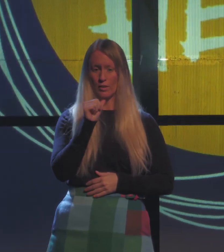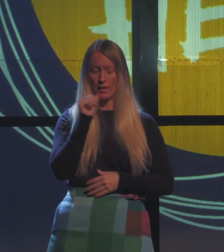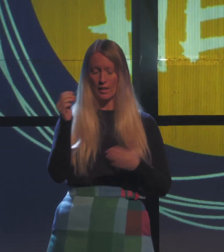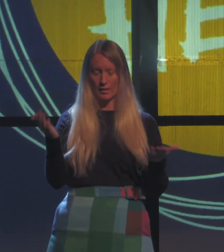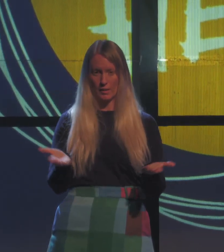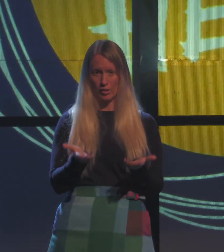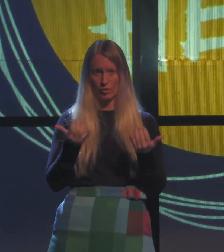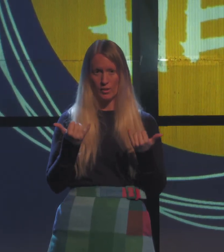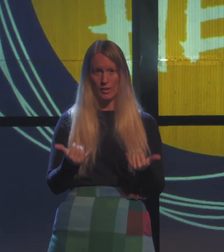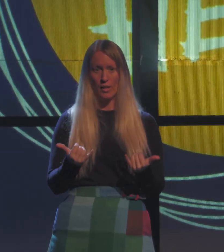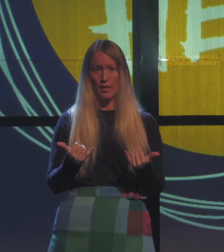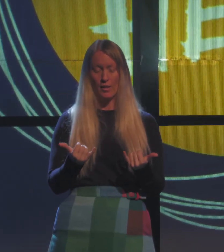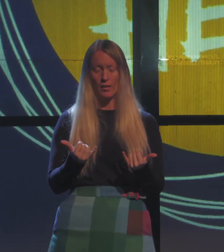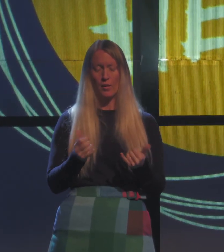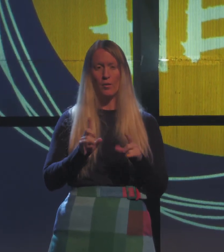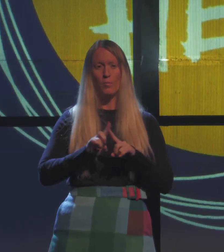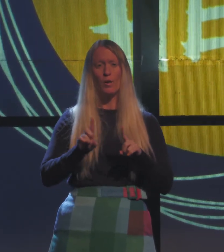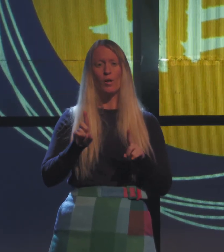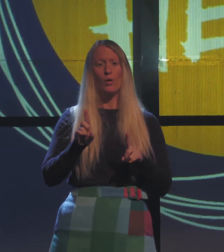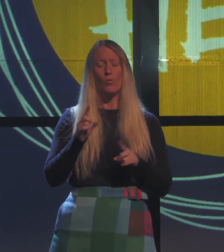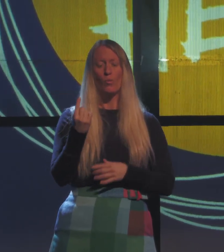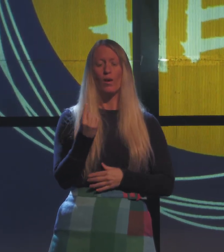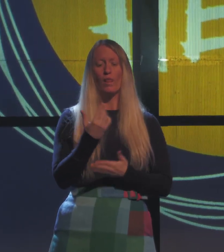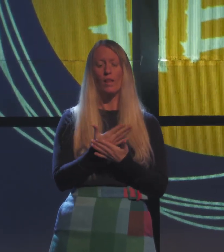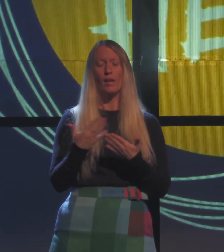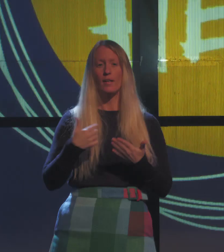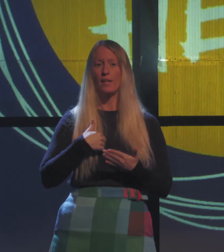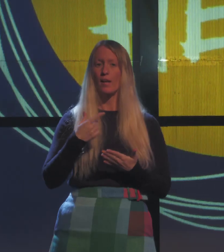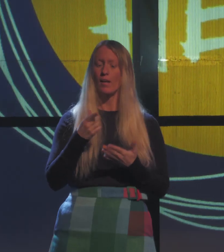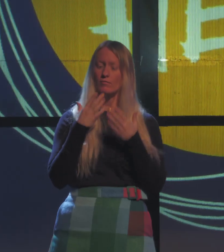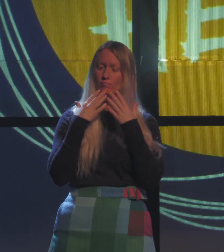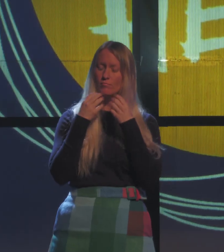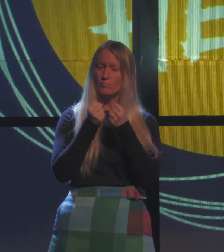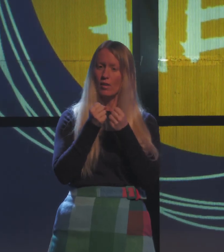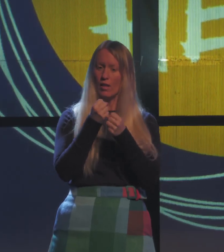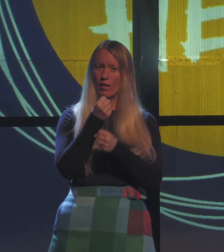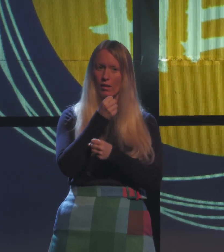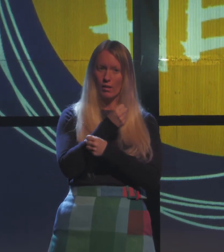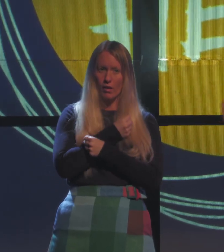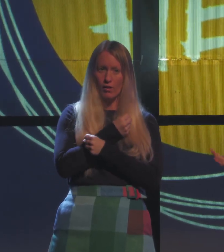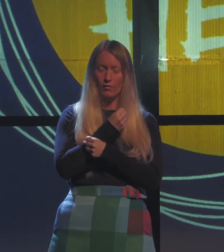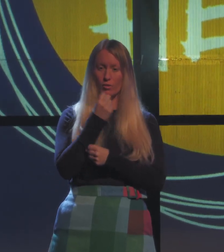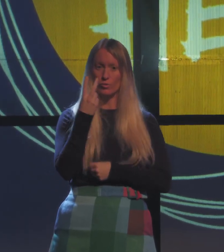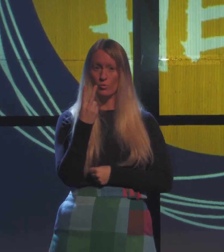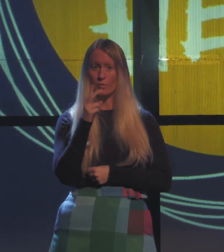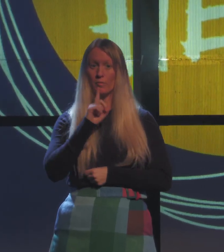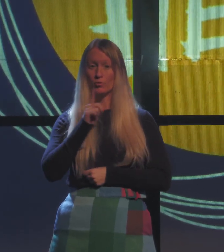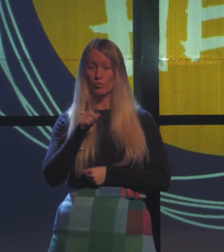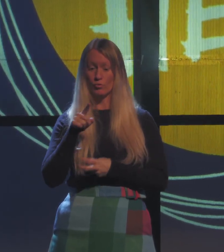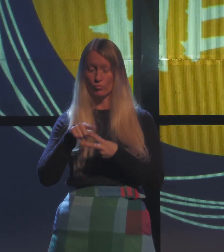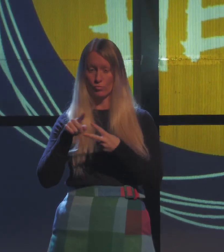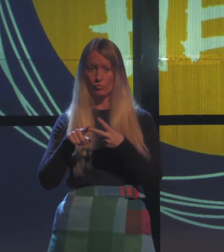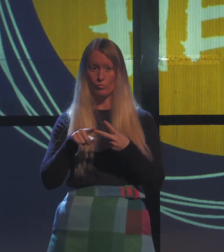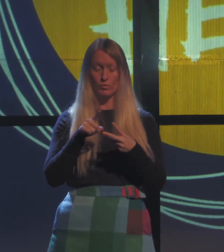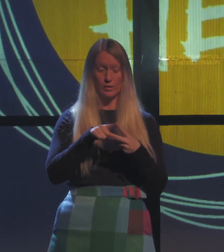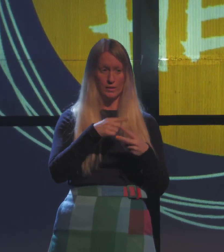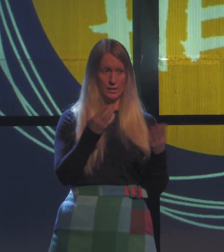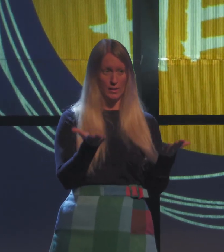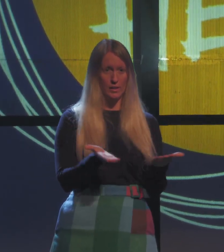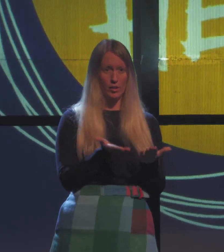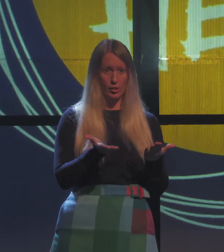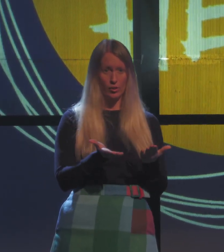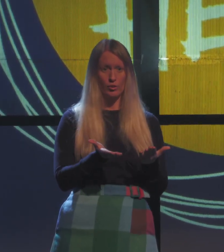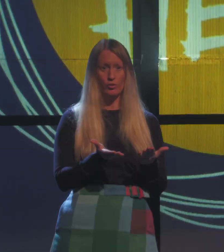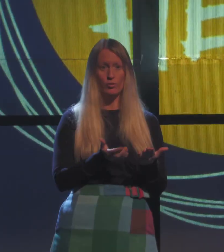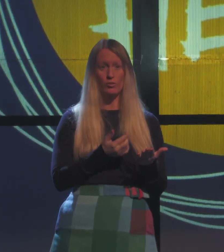And one thing that I really love is that two things can be true at once. We can sit in a space like this and we can honor